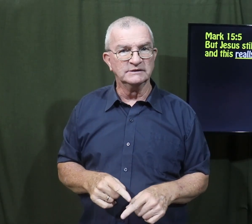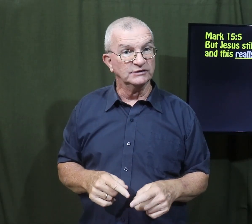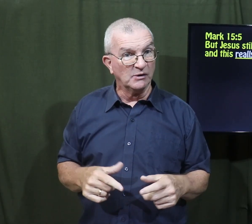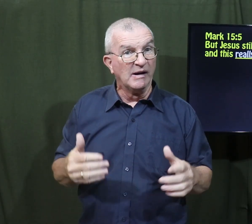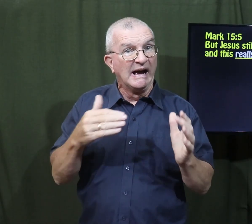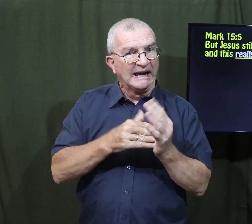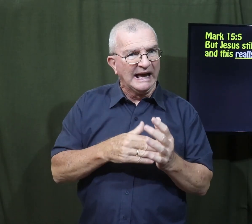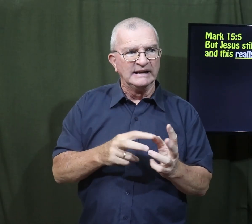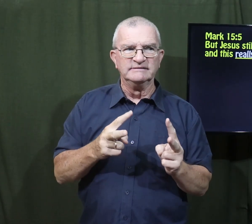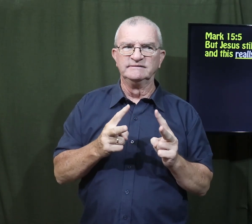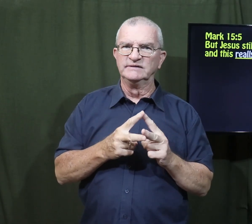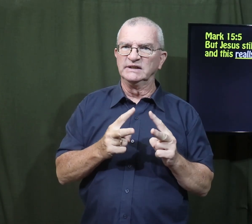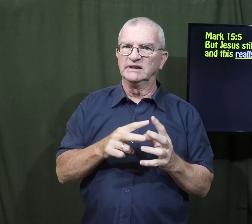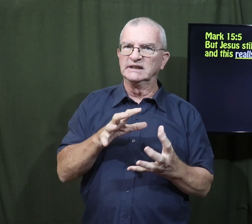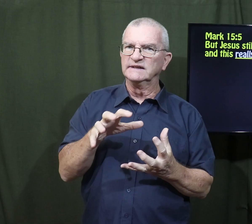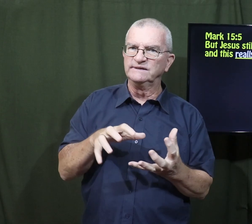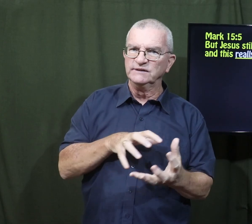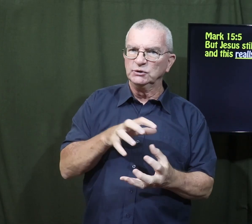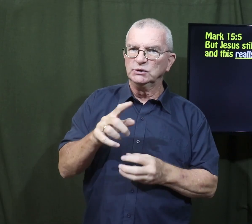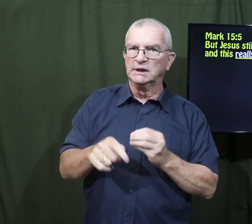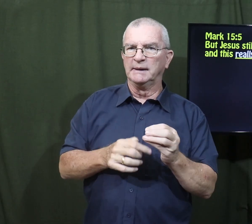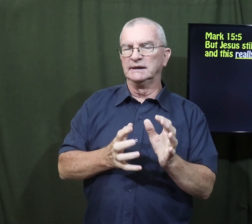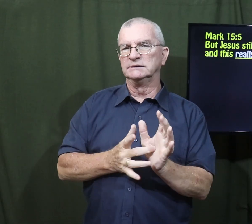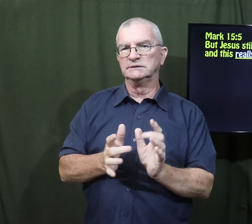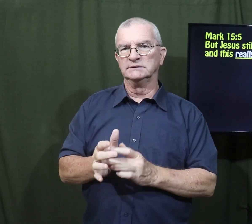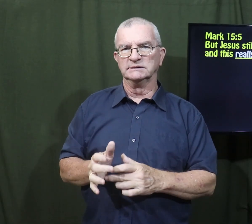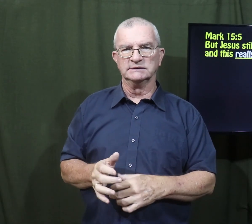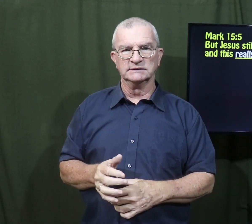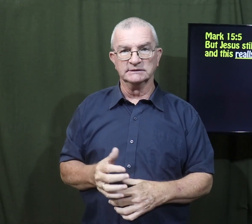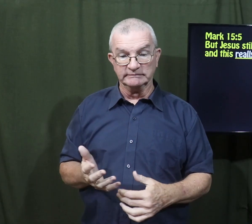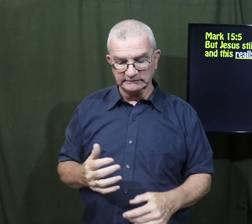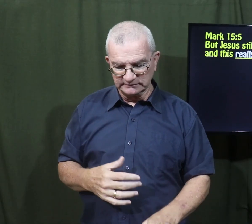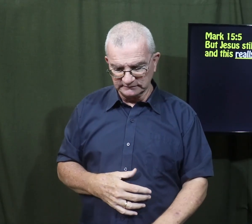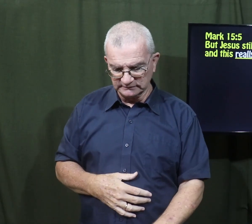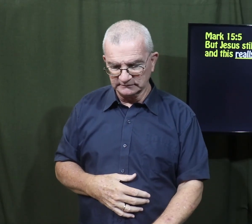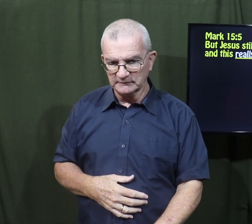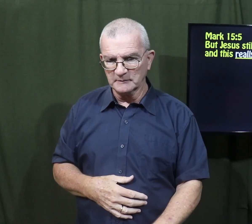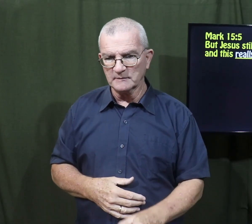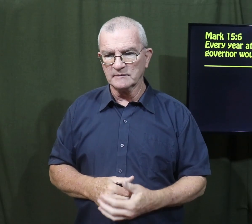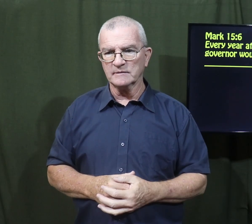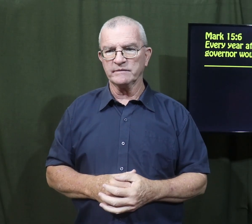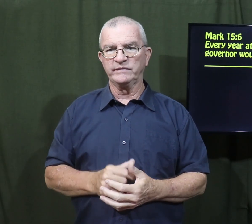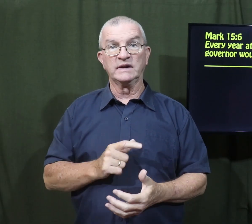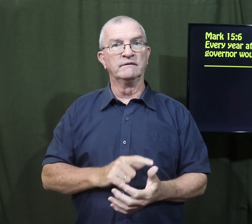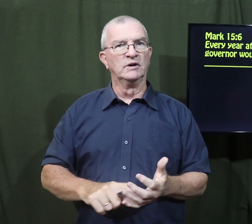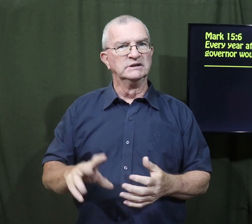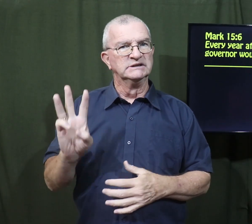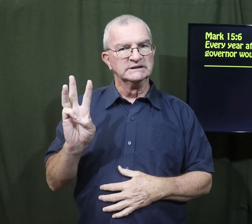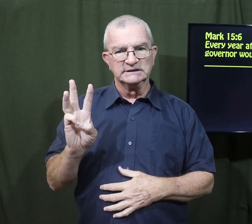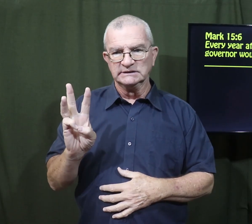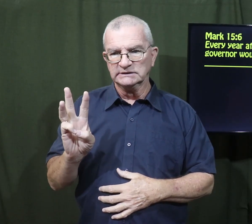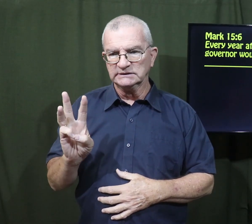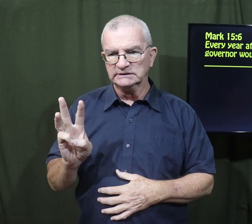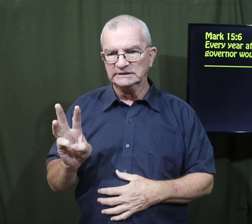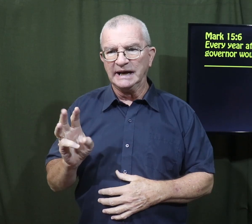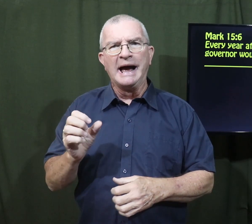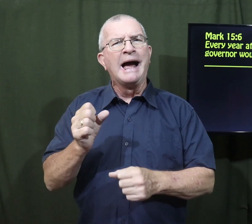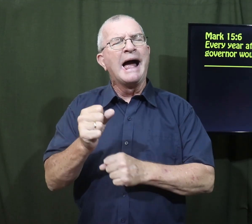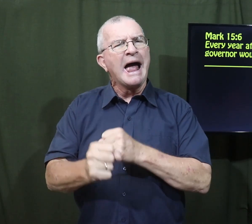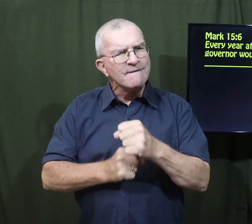So he didn't know what was happening. He was very confused about Jesus. Verse